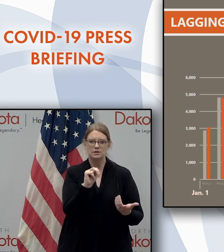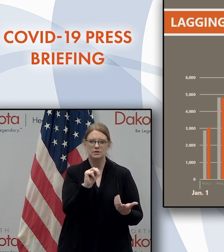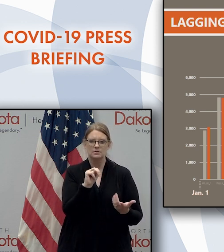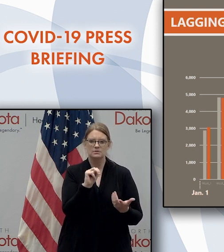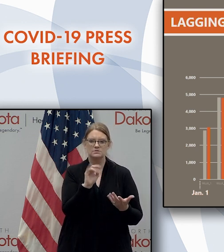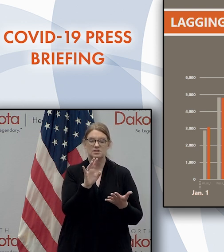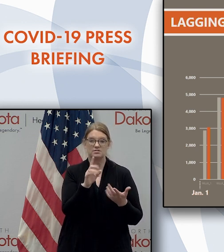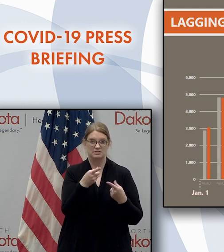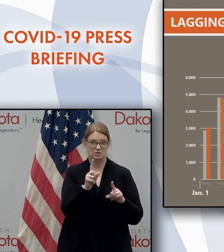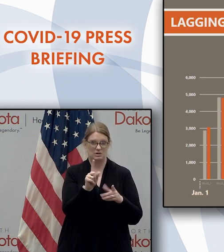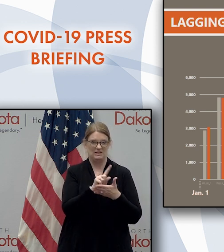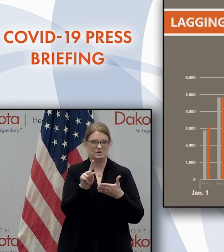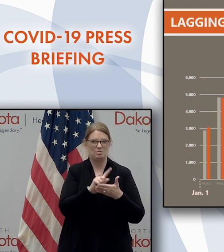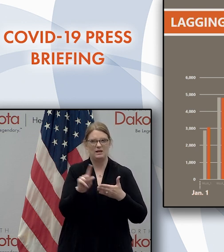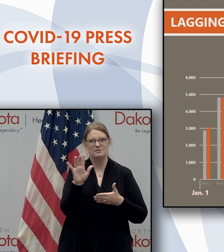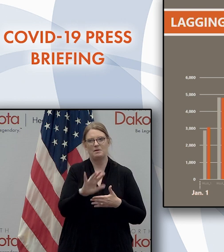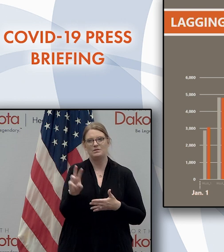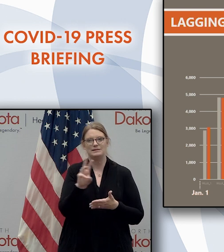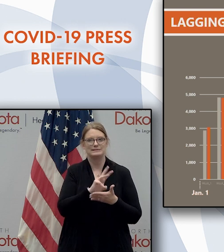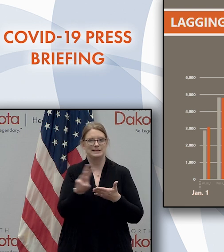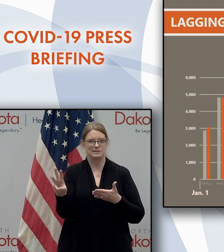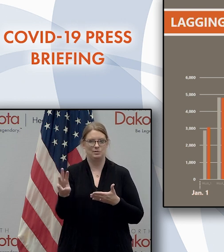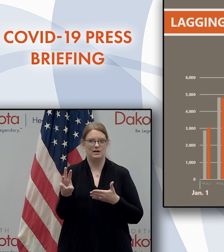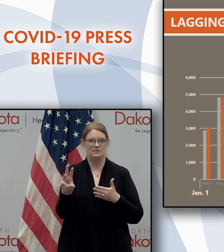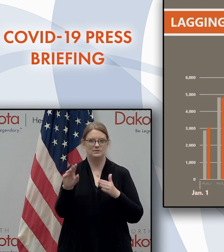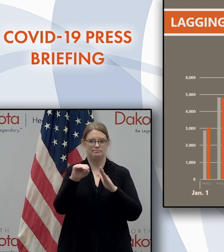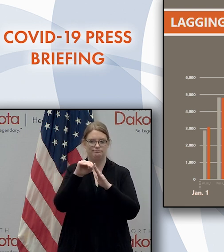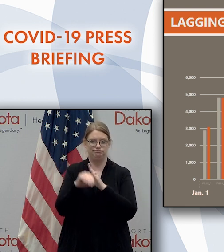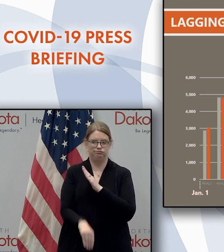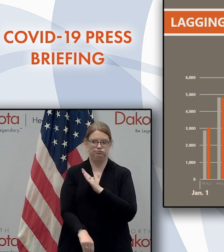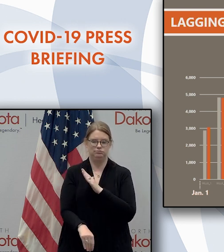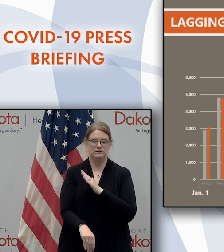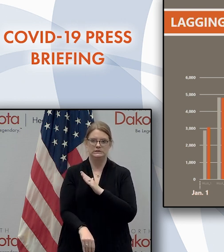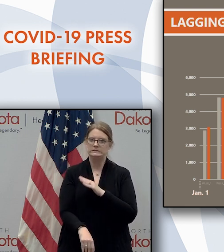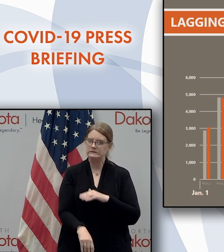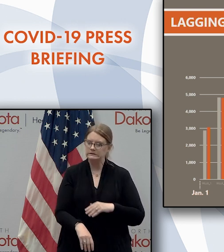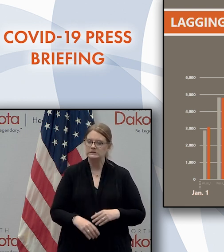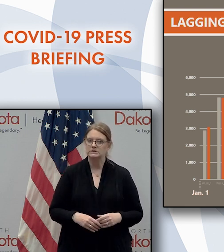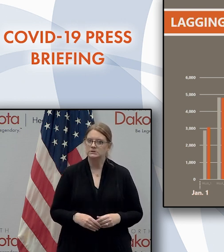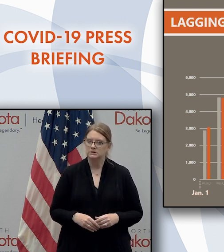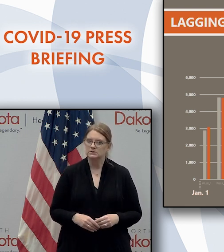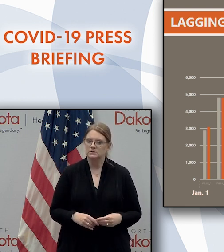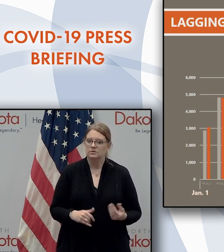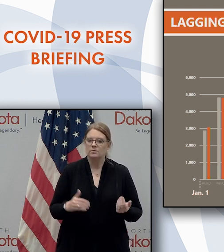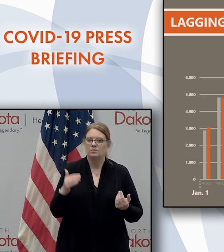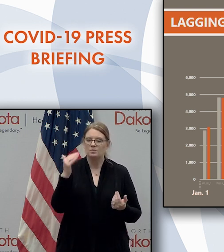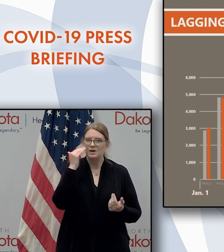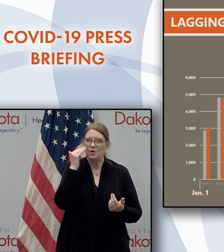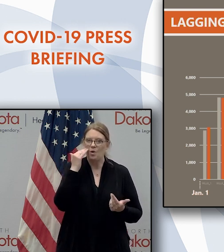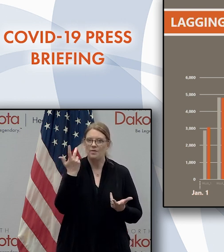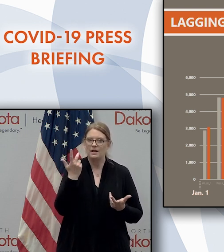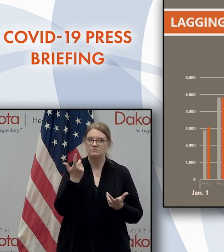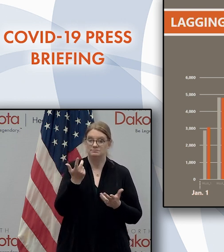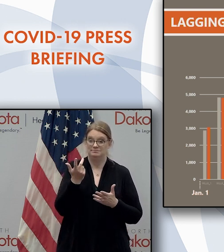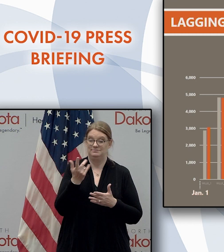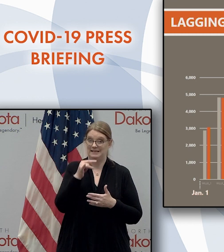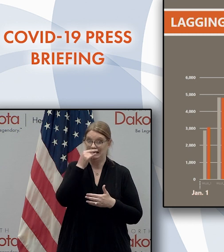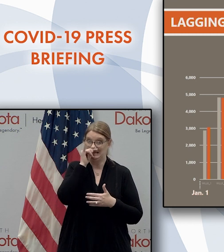week during a period of about 6 weeks there. So we know we've got a large lag